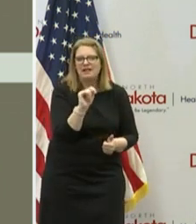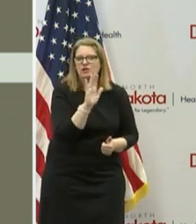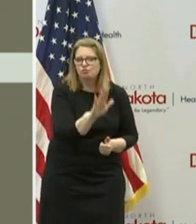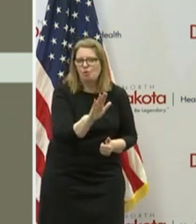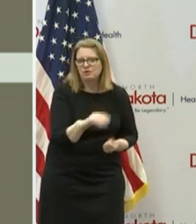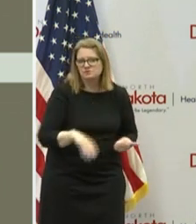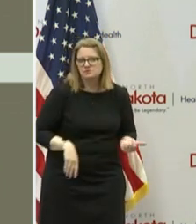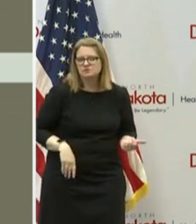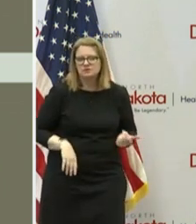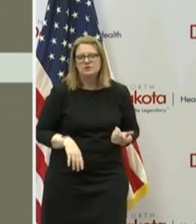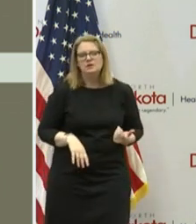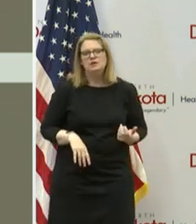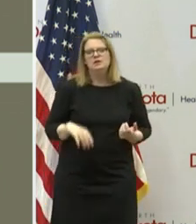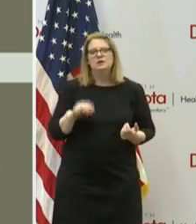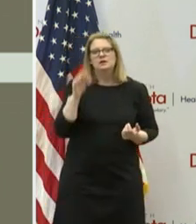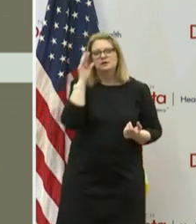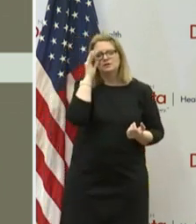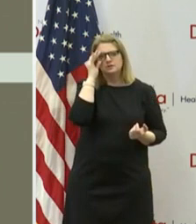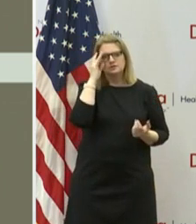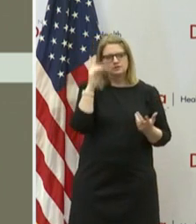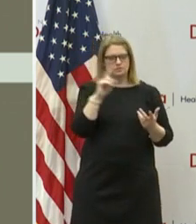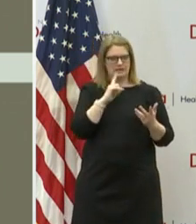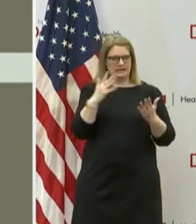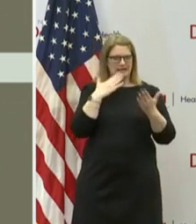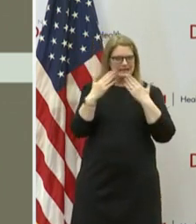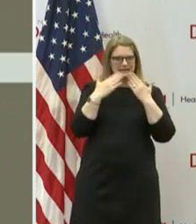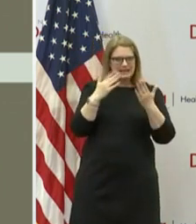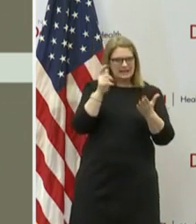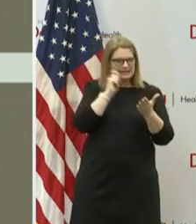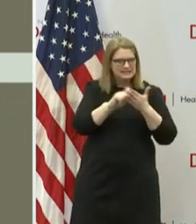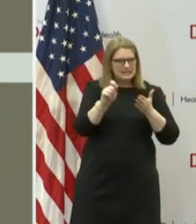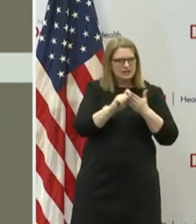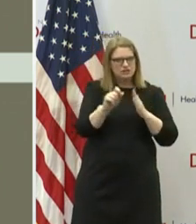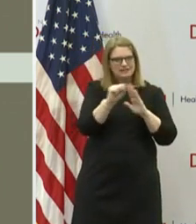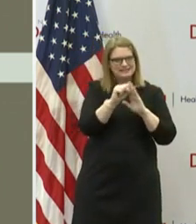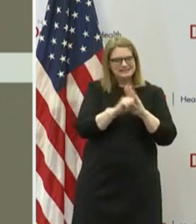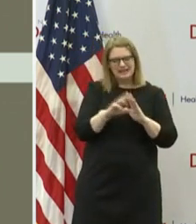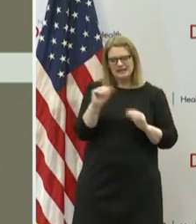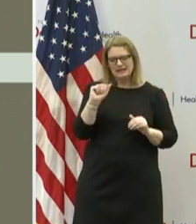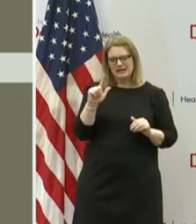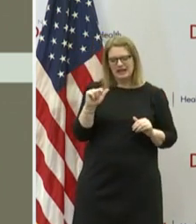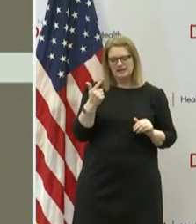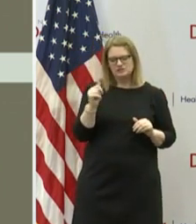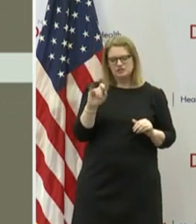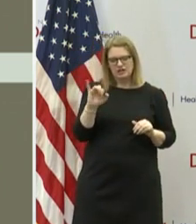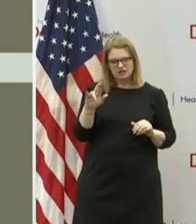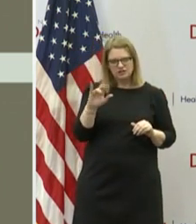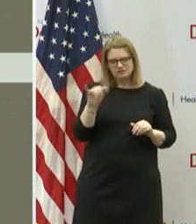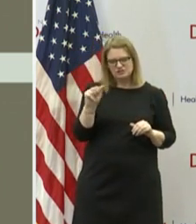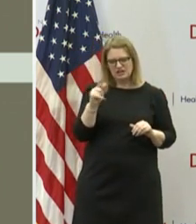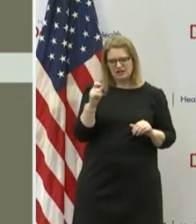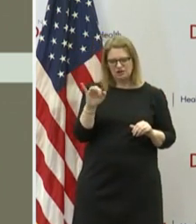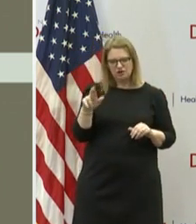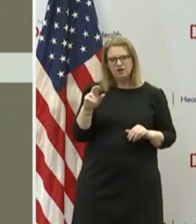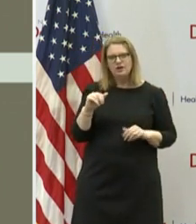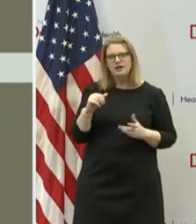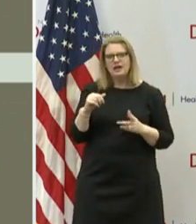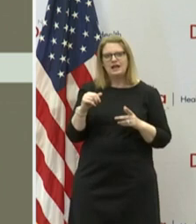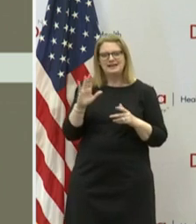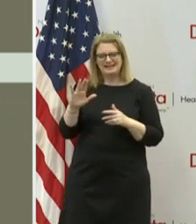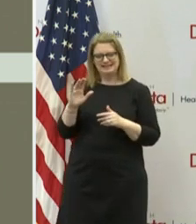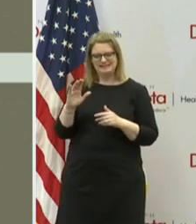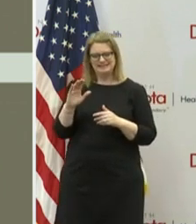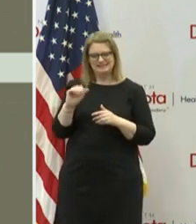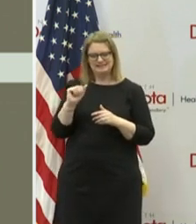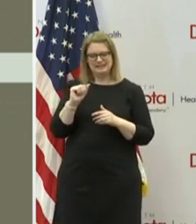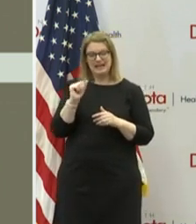in. So again, wanted to thank Secretary of State Al Jaeger and Jim Surrum, his deputy, Attorney